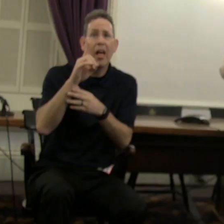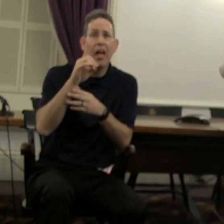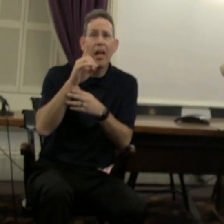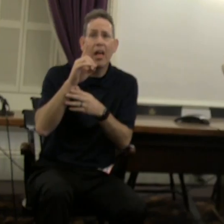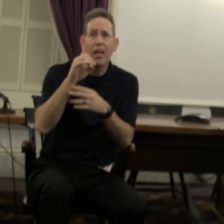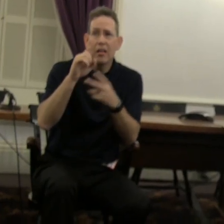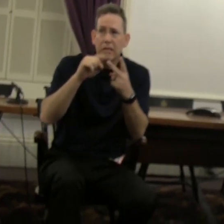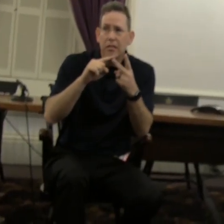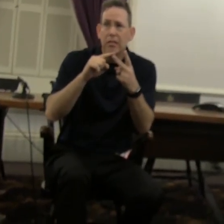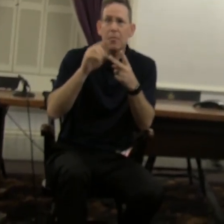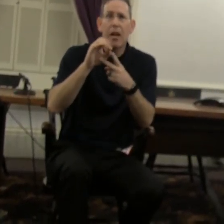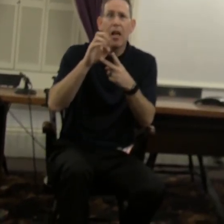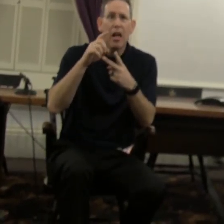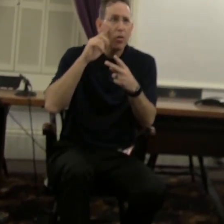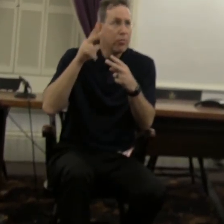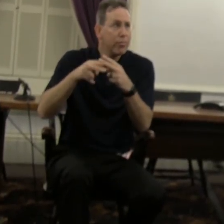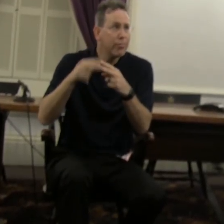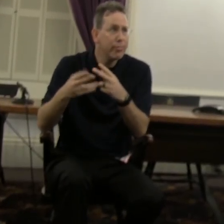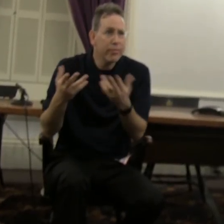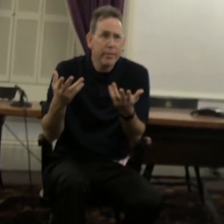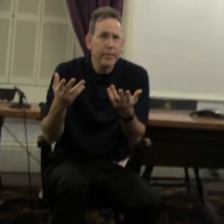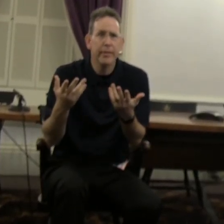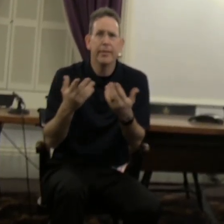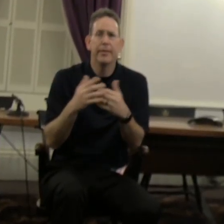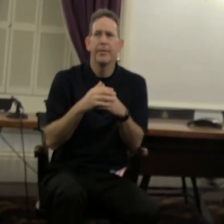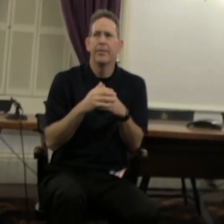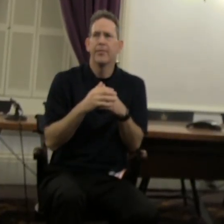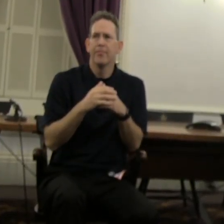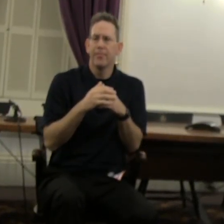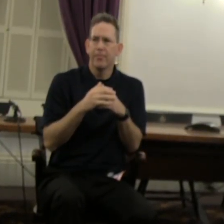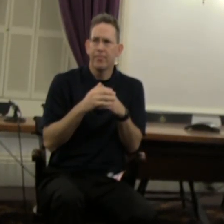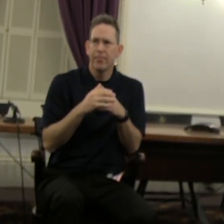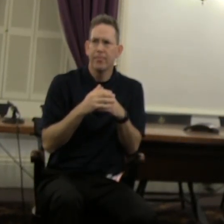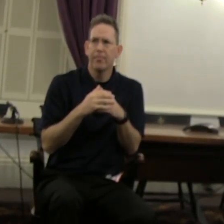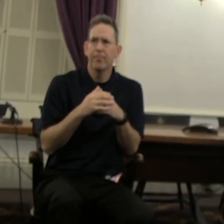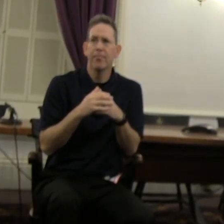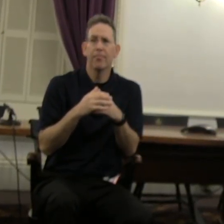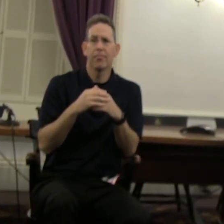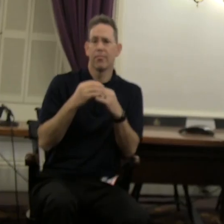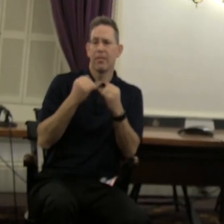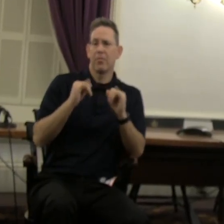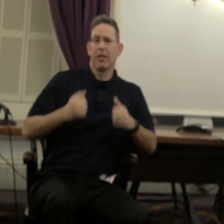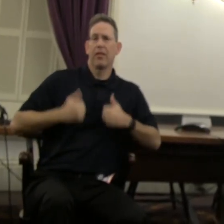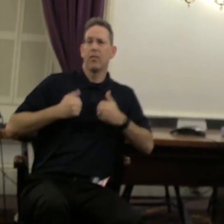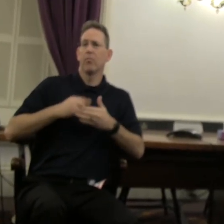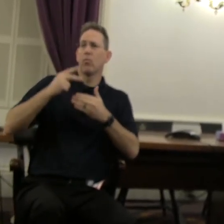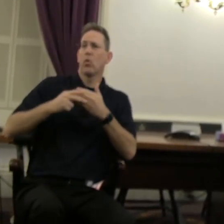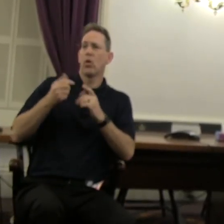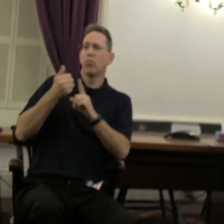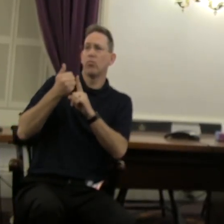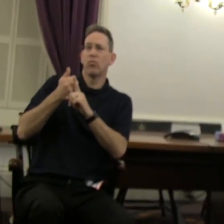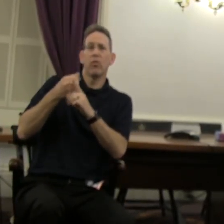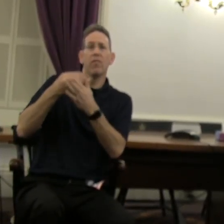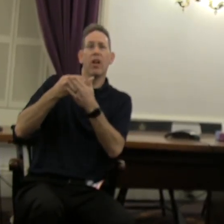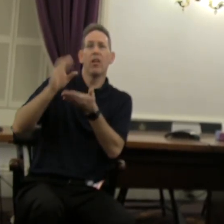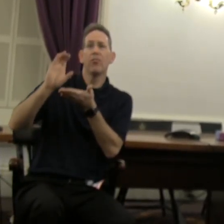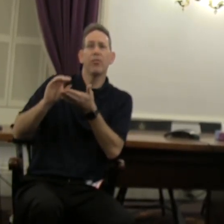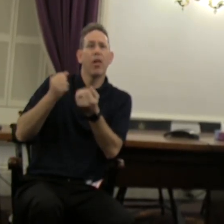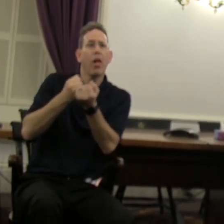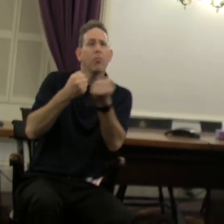receiving low-income rental assistance. It makes $1.4 trillion in cuts to the Medicaid